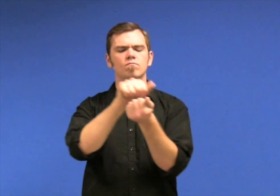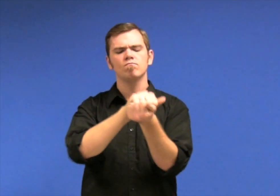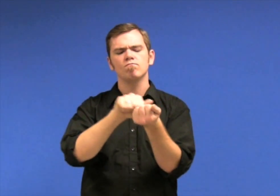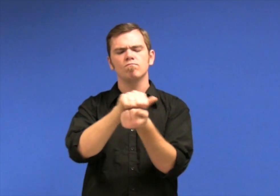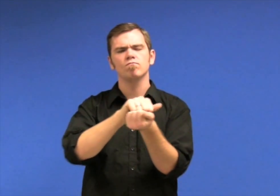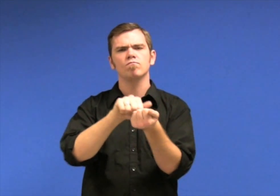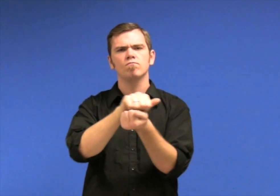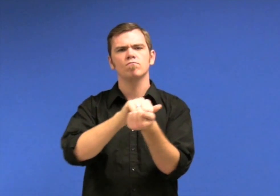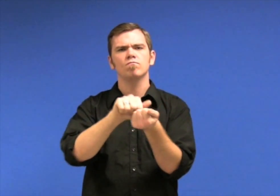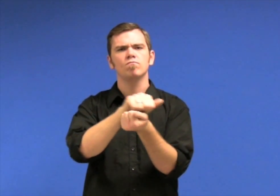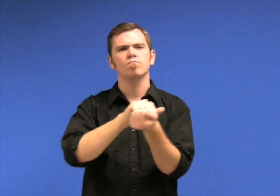Wash.